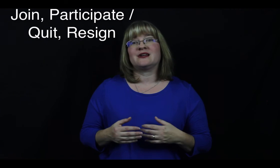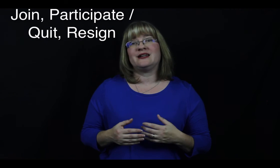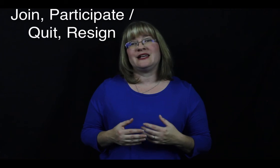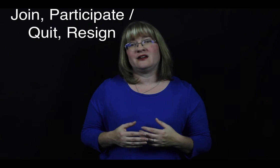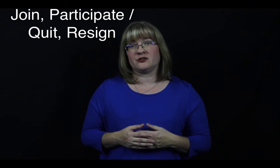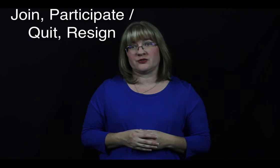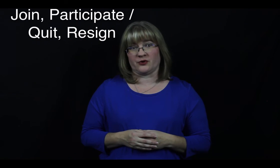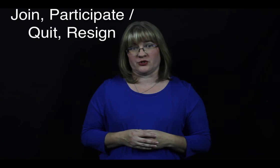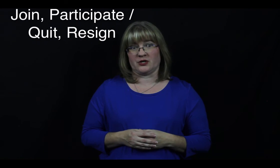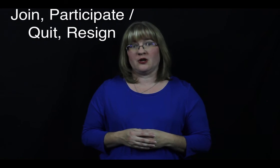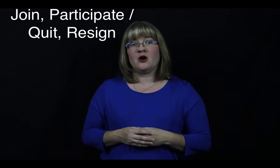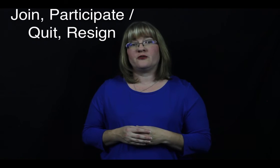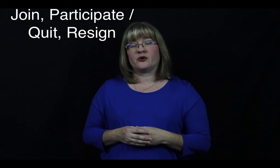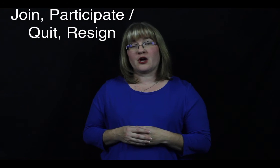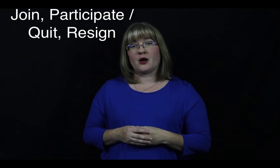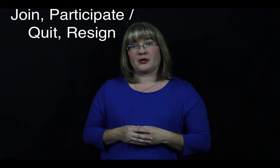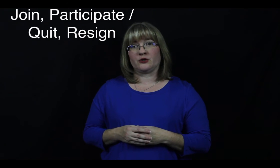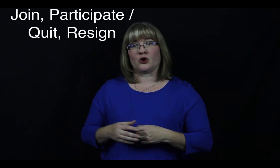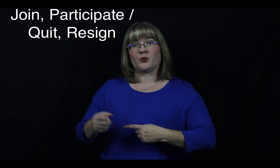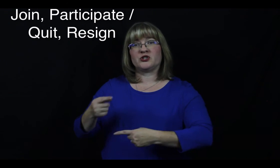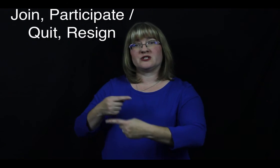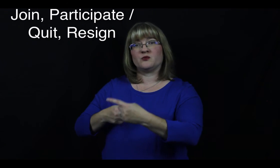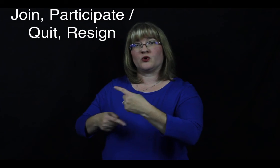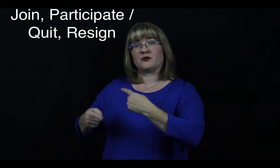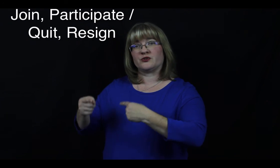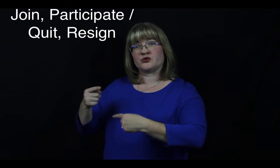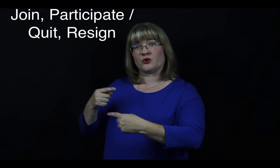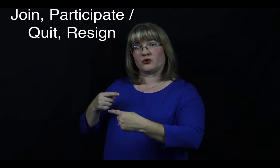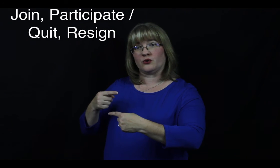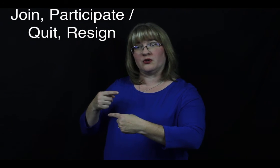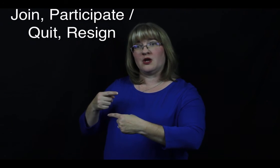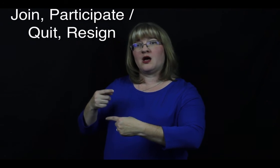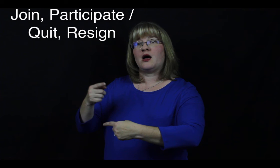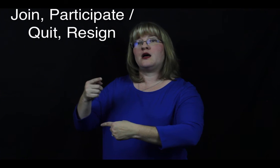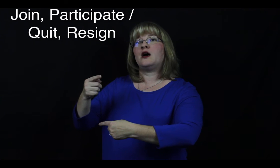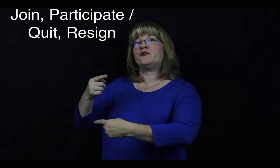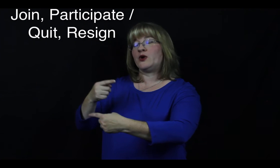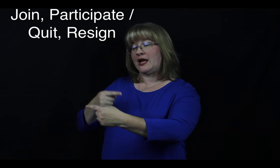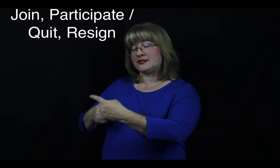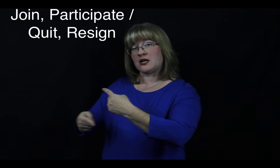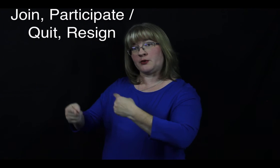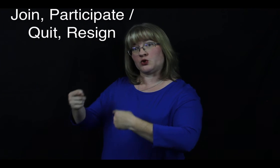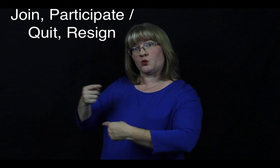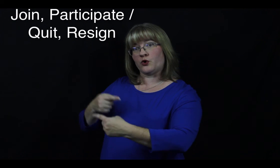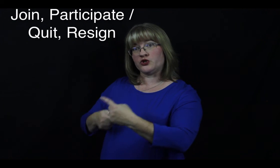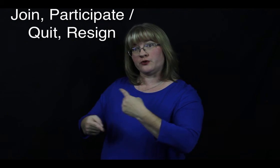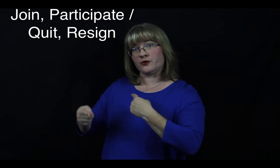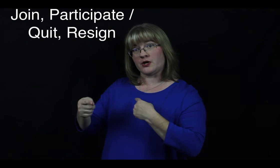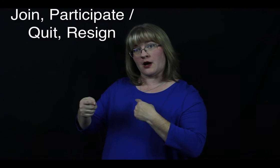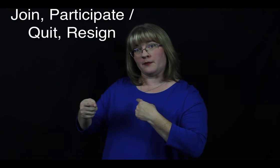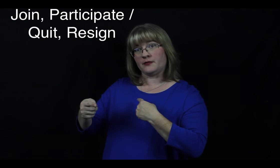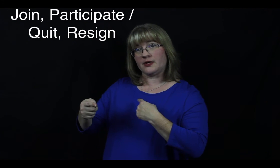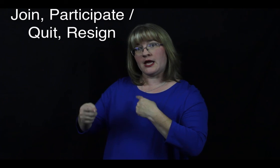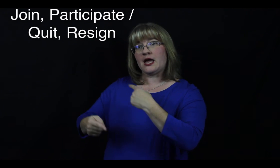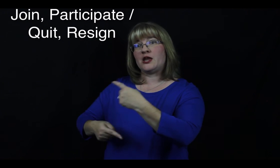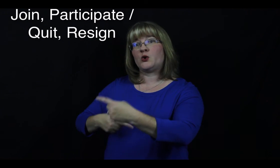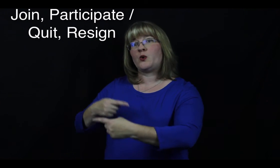signed English version for come and go, which is more of a circle of your hands coming towards you for come and